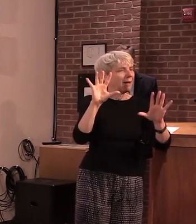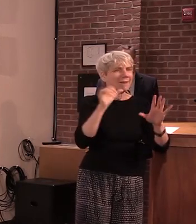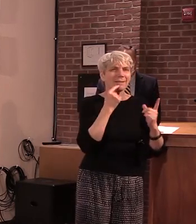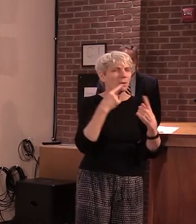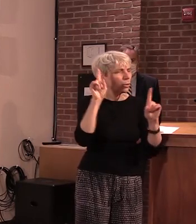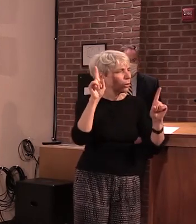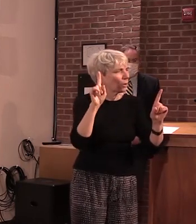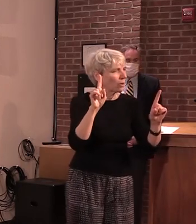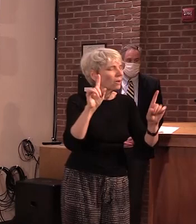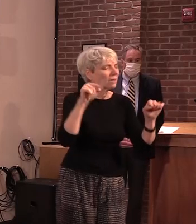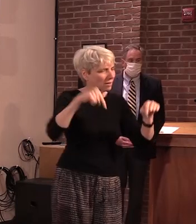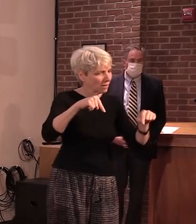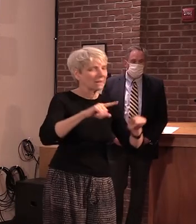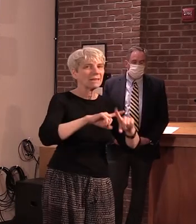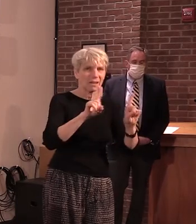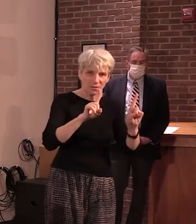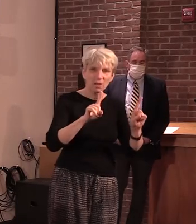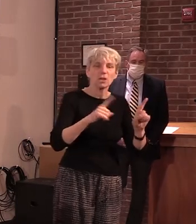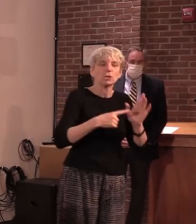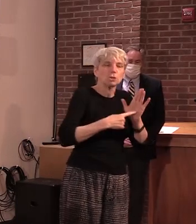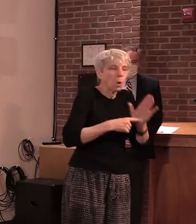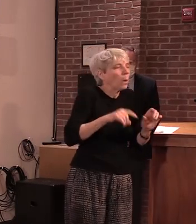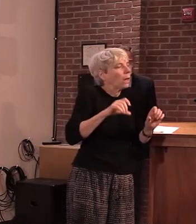different approach and prove ourselves.